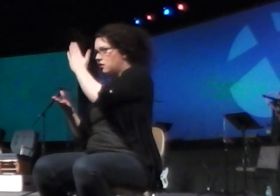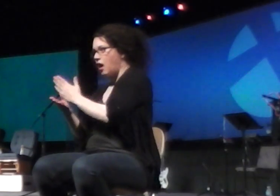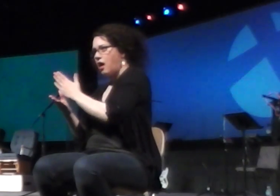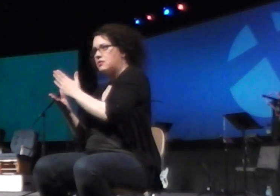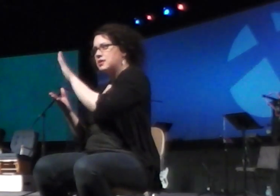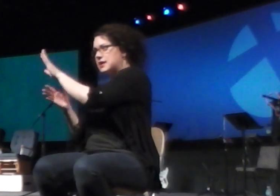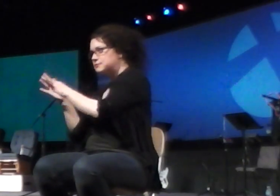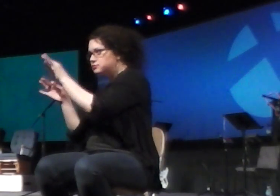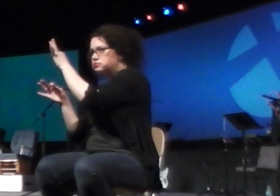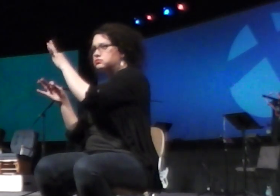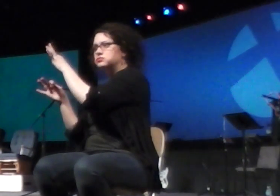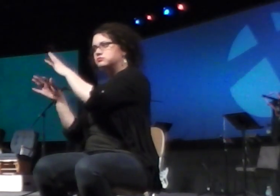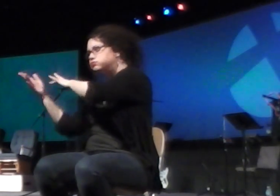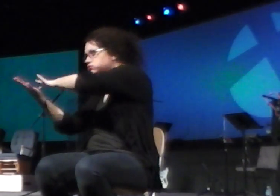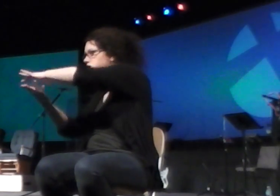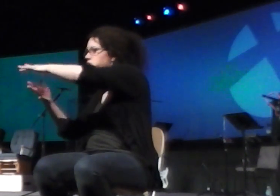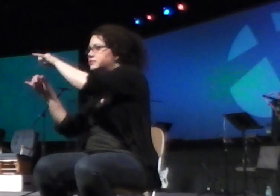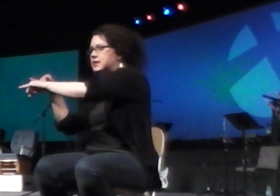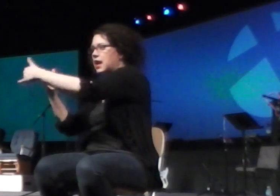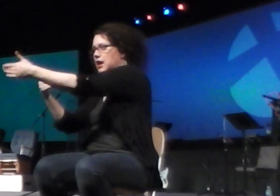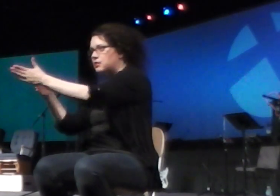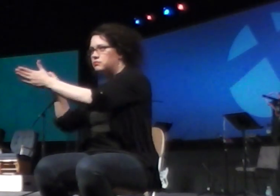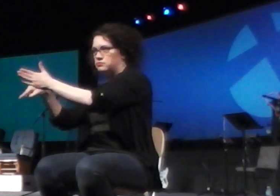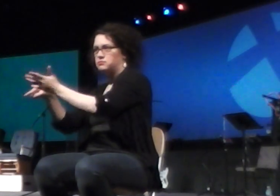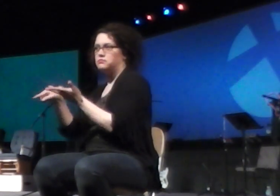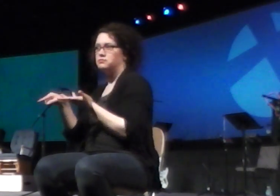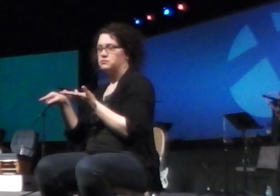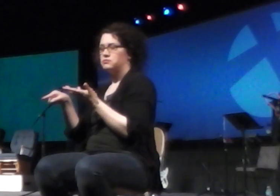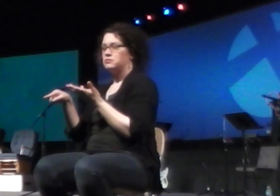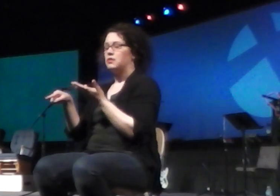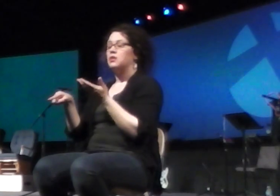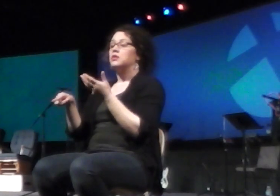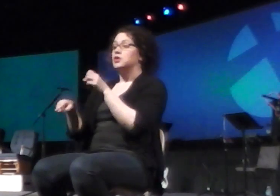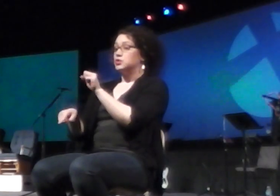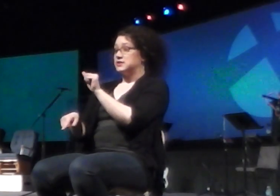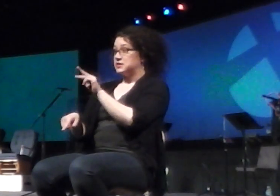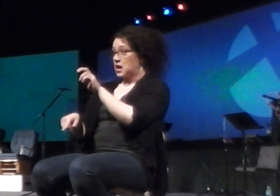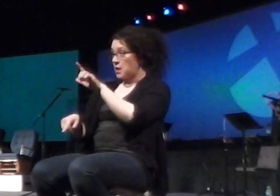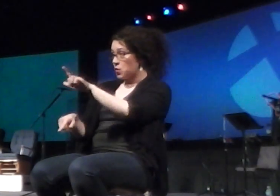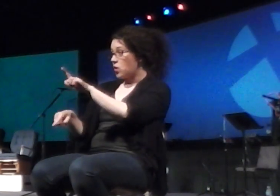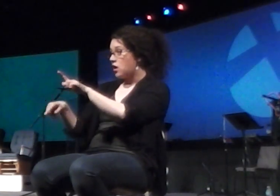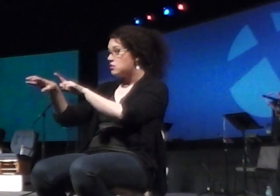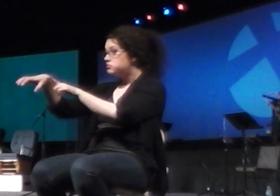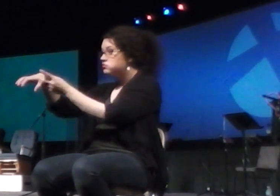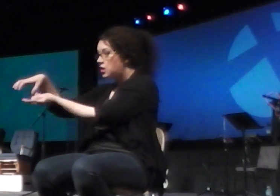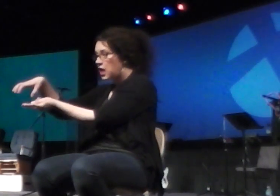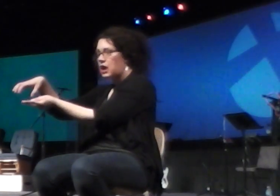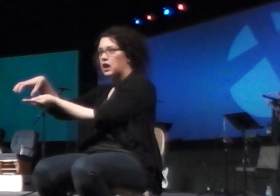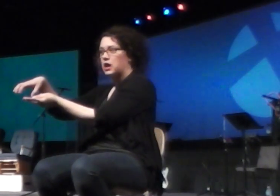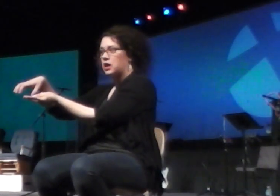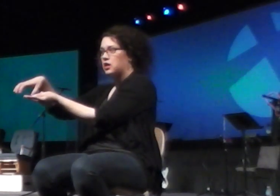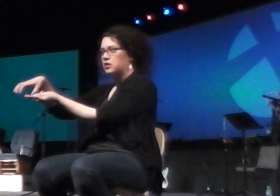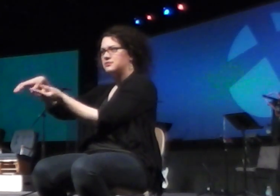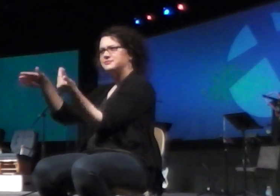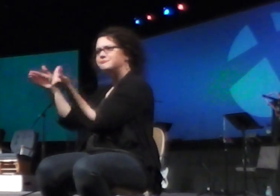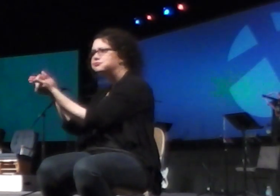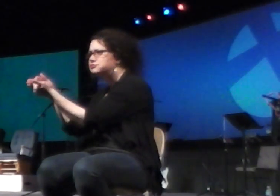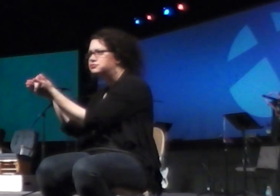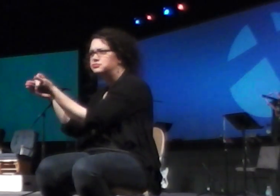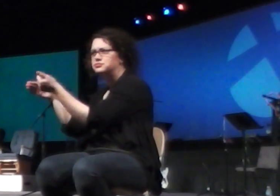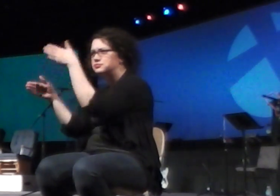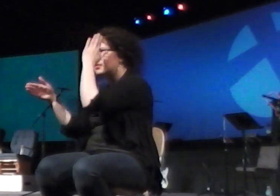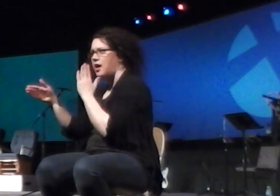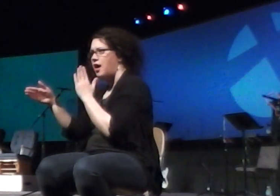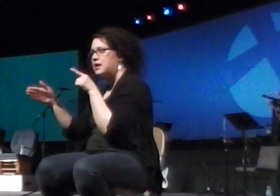was. So what it's saying is Samuel was lying down right next to the Holy of Holies, right next to the Ark of the Covenant.